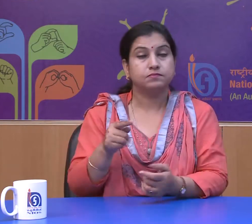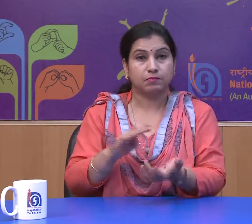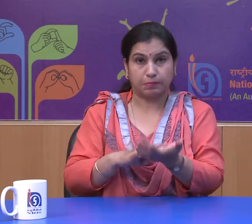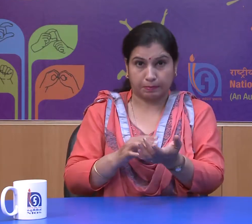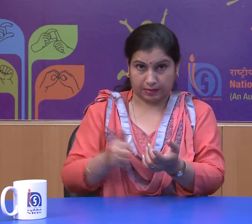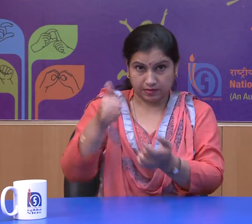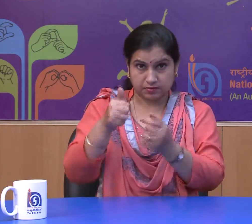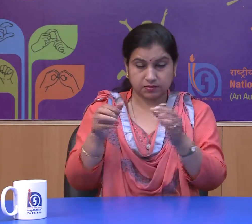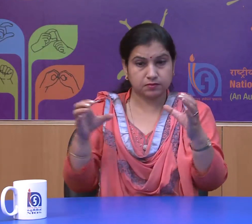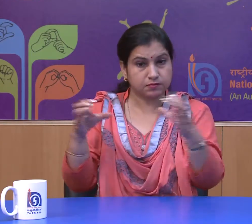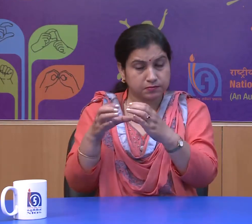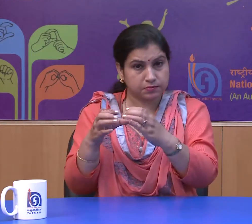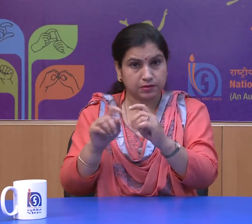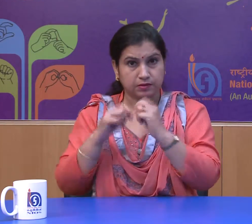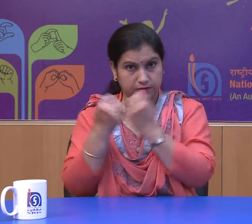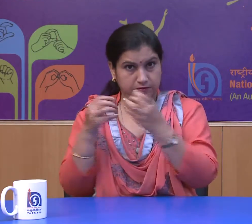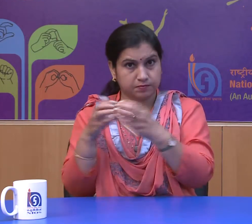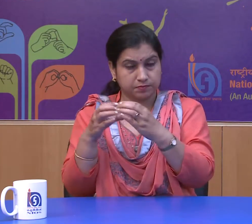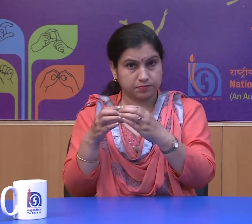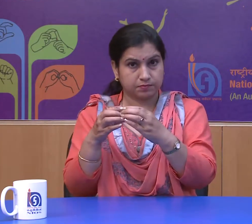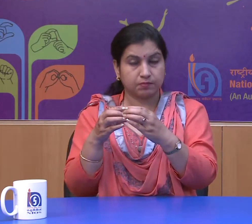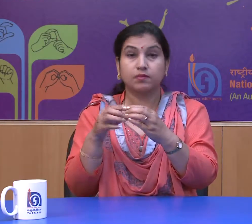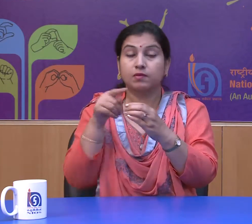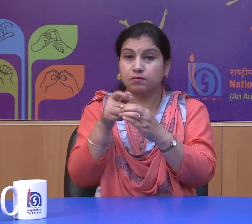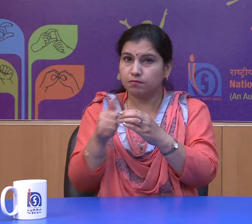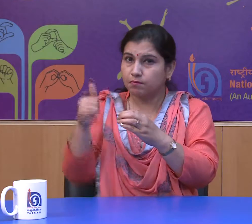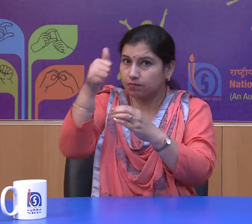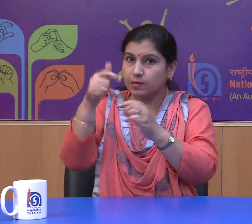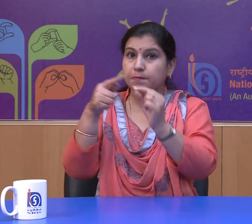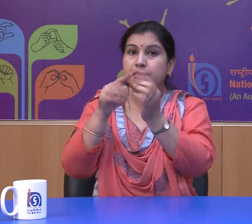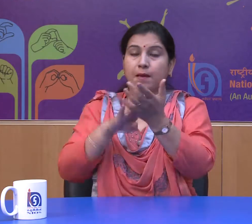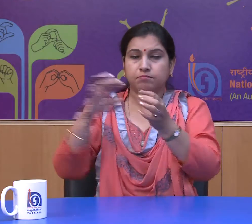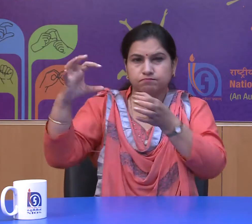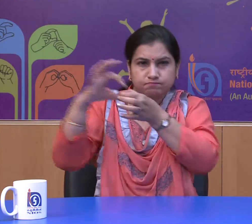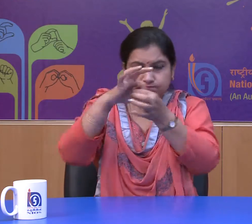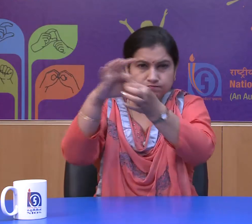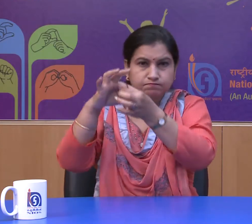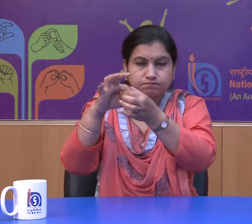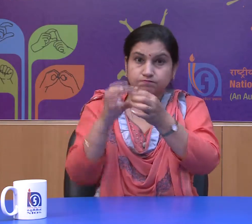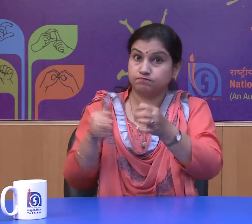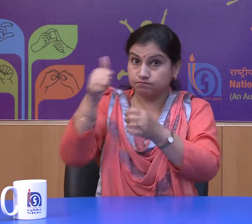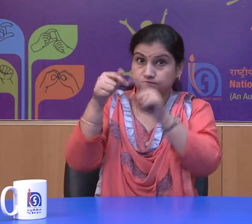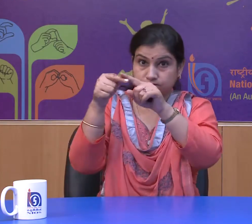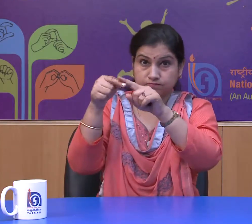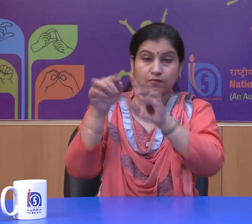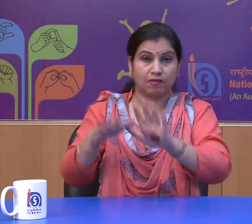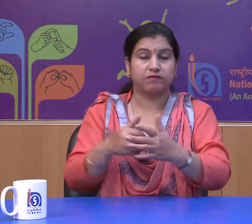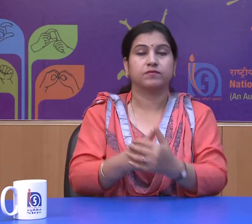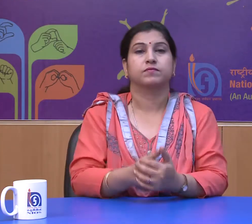that is the Council of Ministers with the Prime Minister at the head